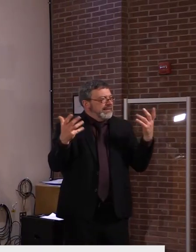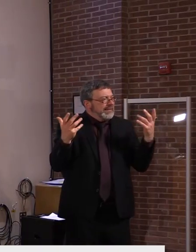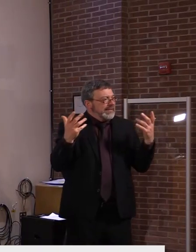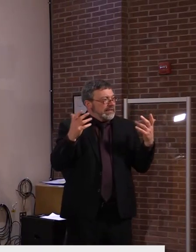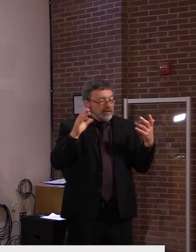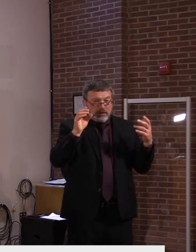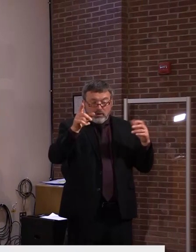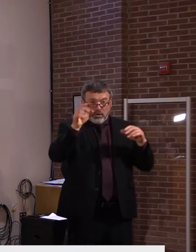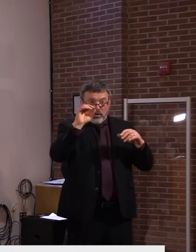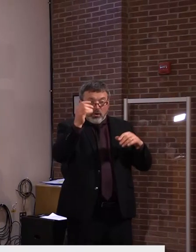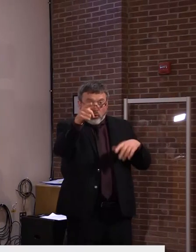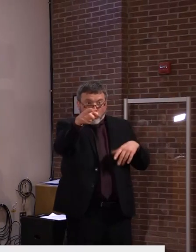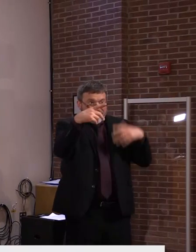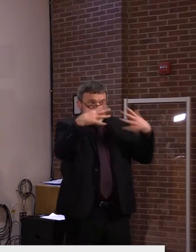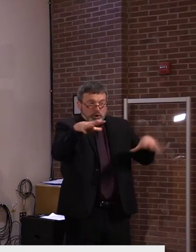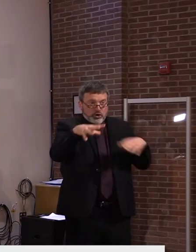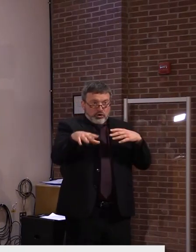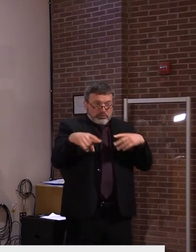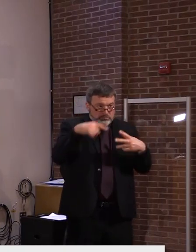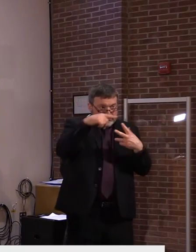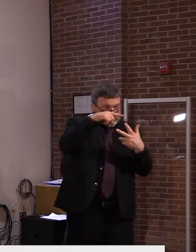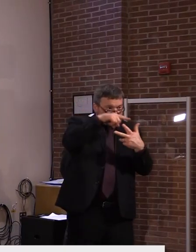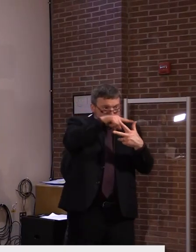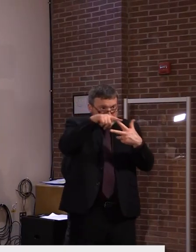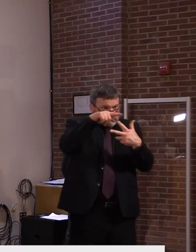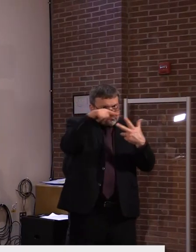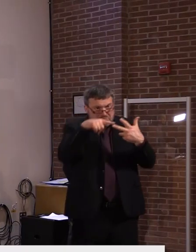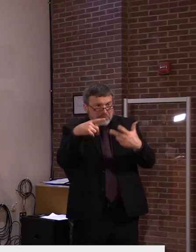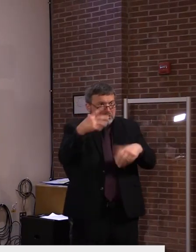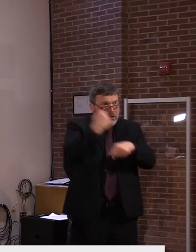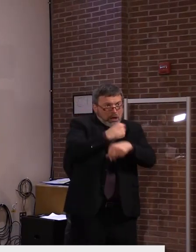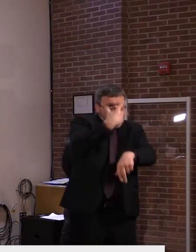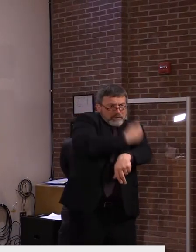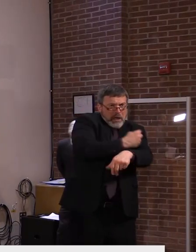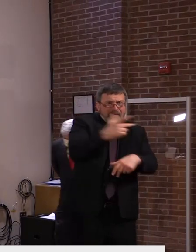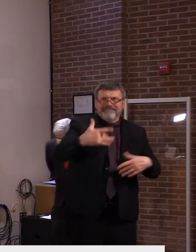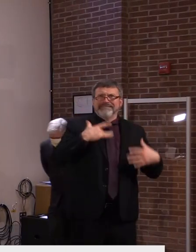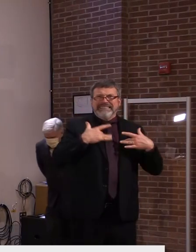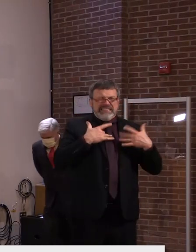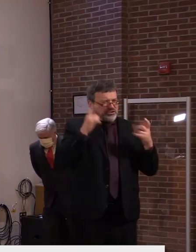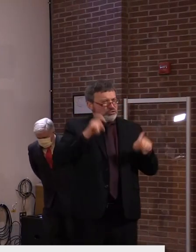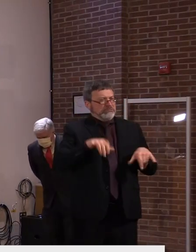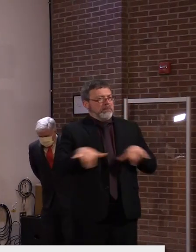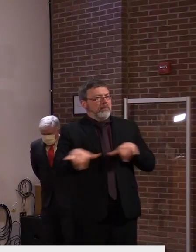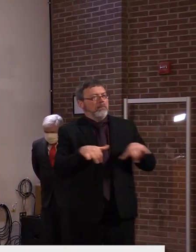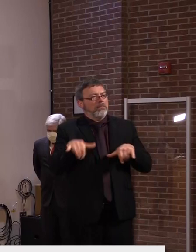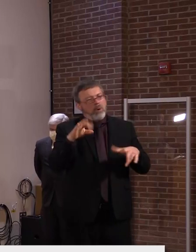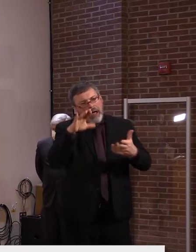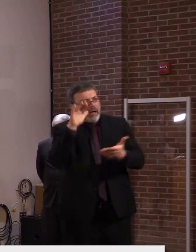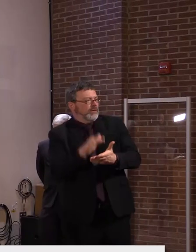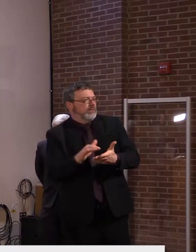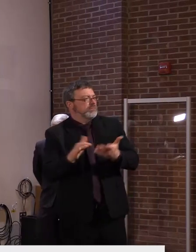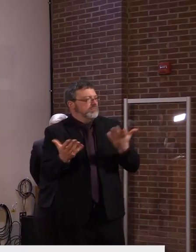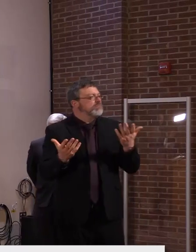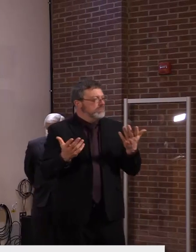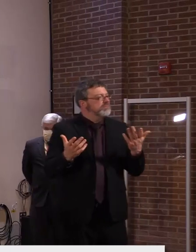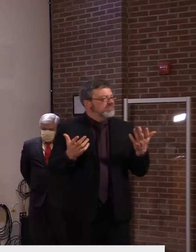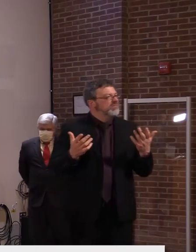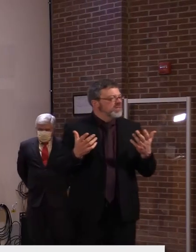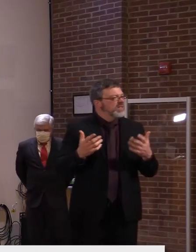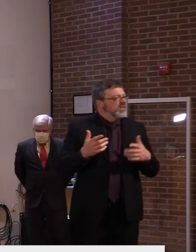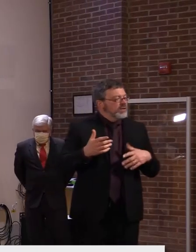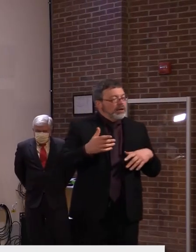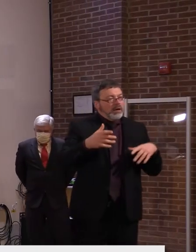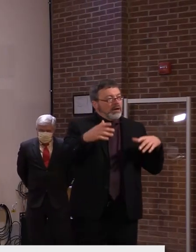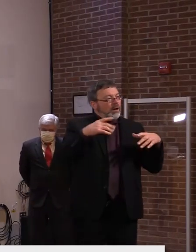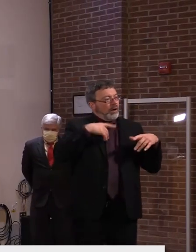series. So the real concern is people getting that booster dose in a timely way. And if timely is the day